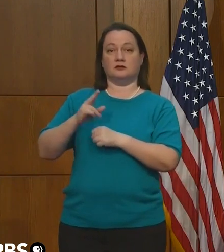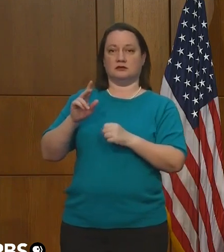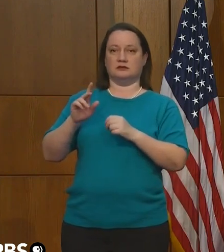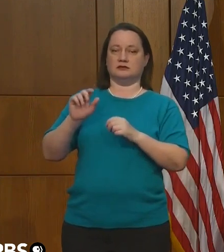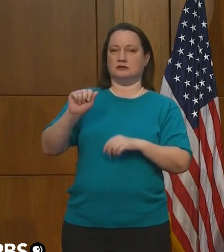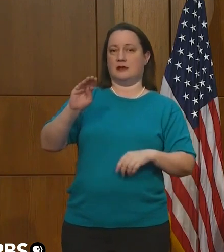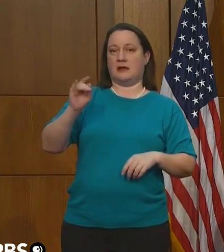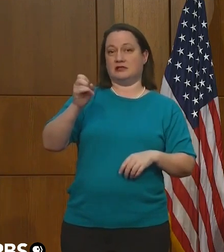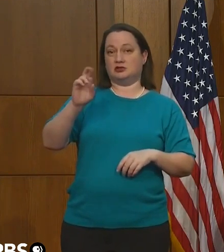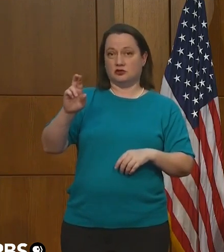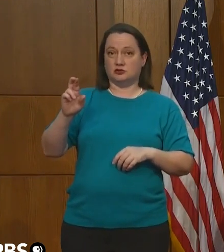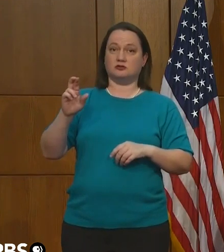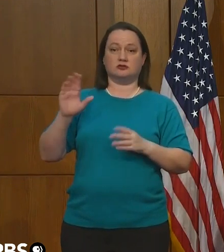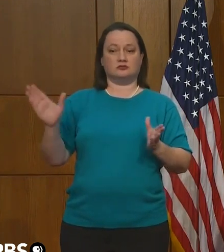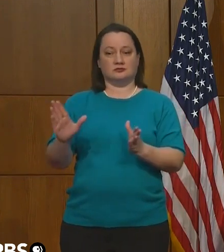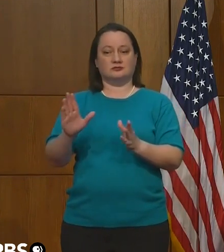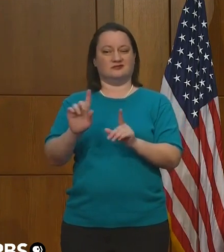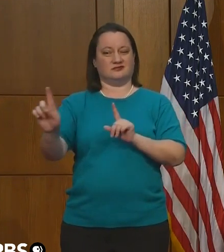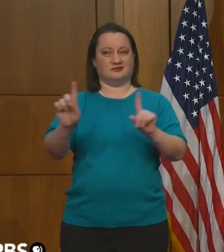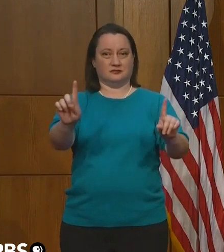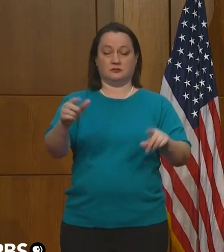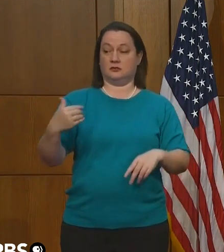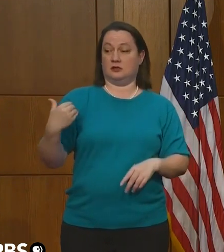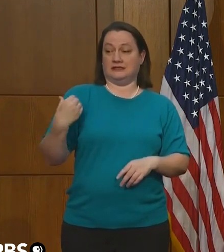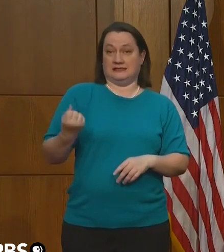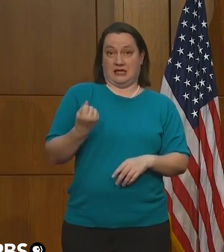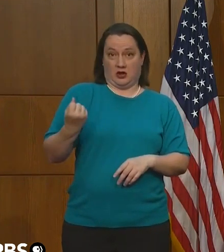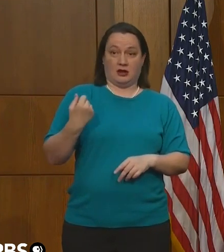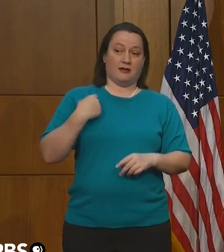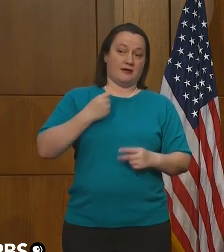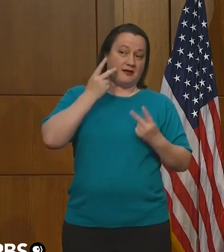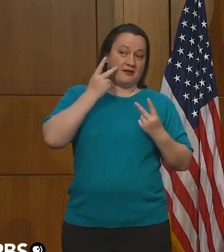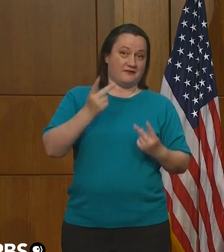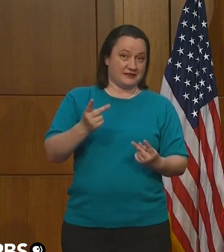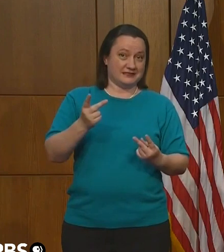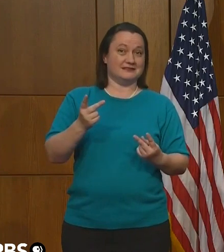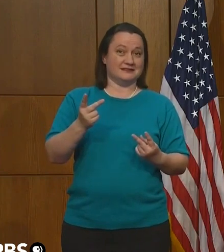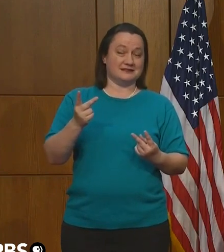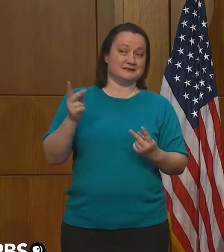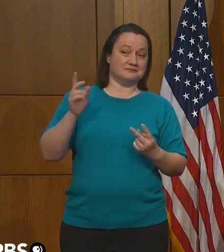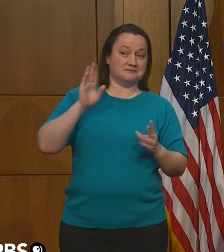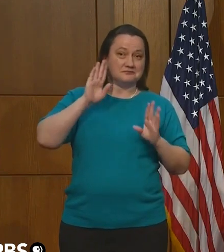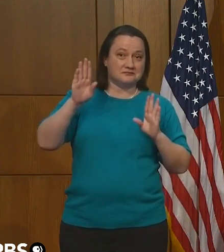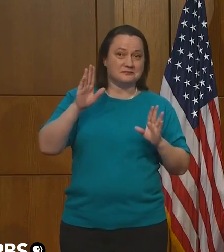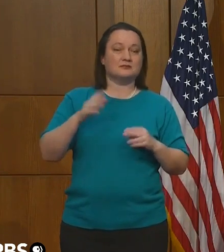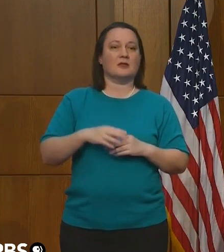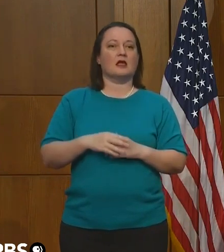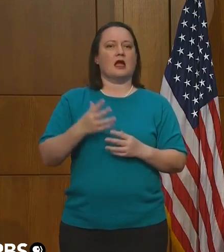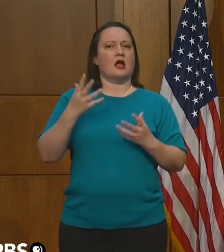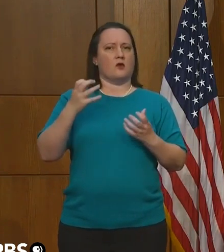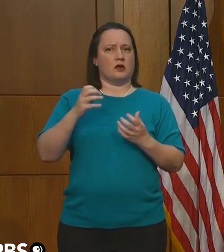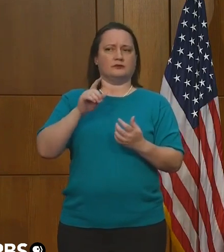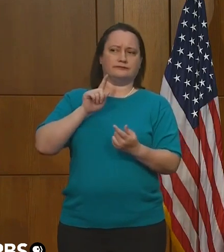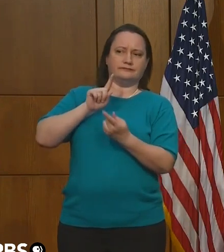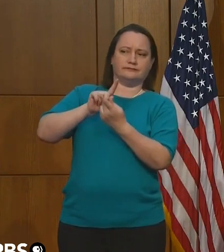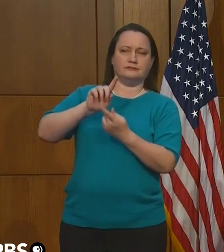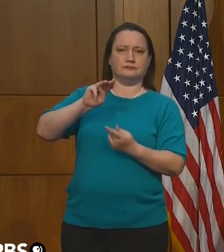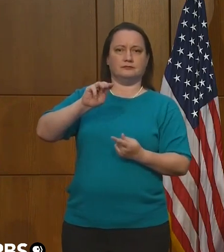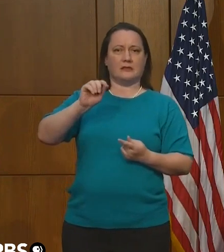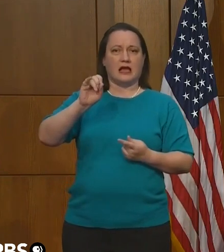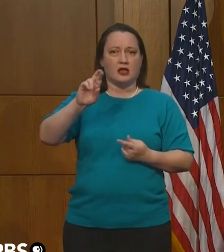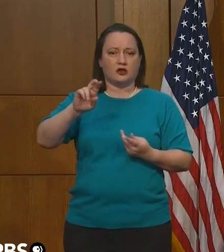distancing. On Saturday, I visited the oceanfront with the intention of speaking to the mayor, thanking